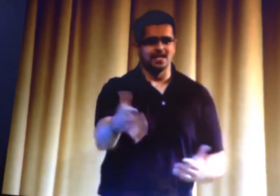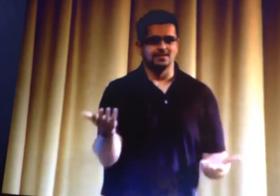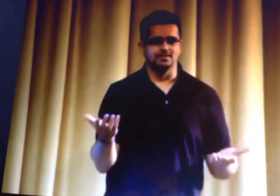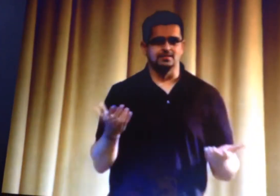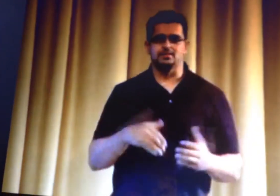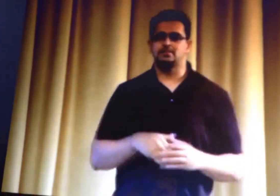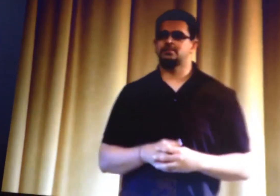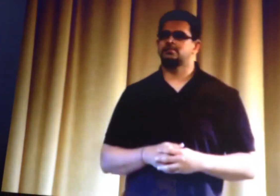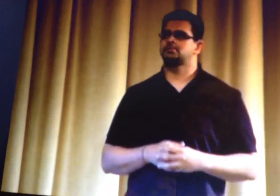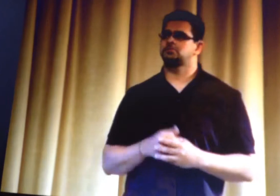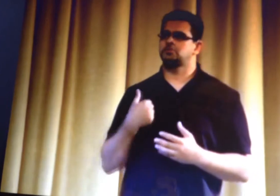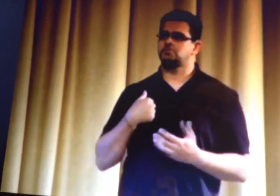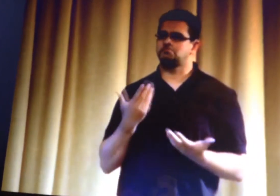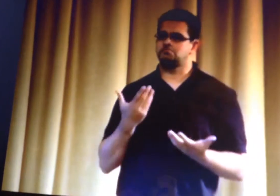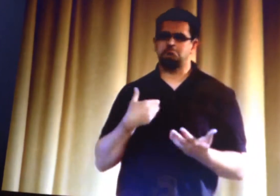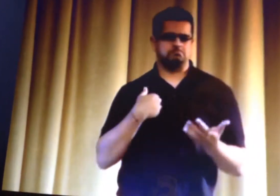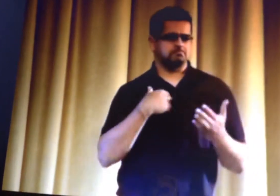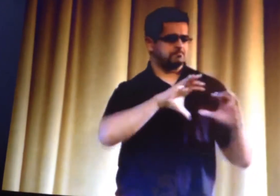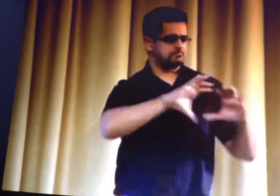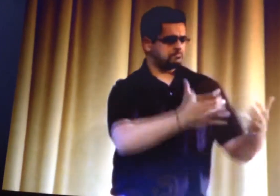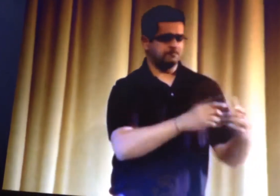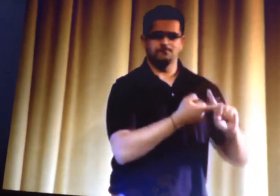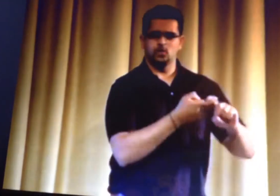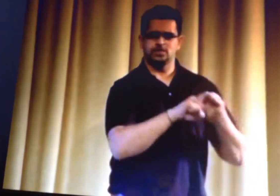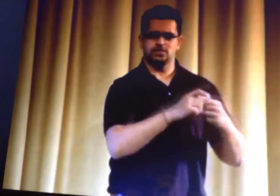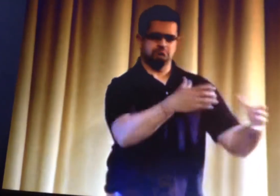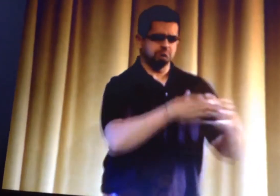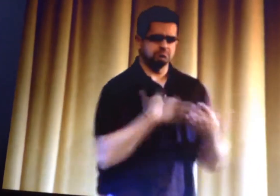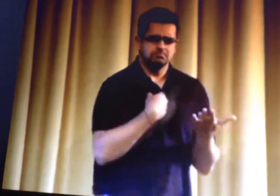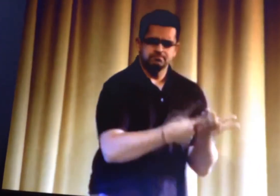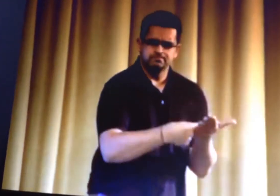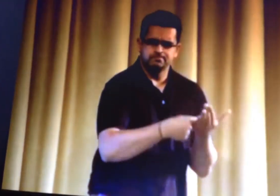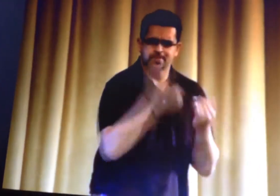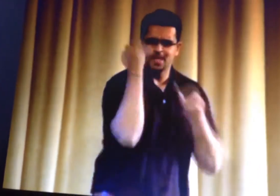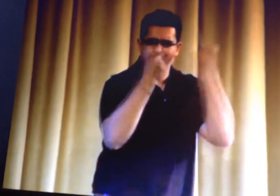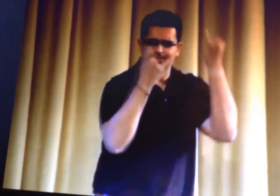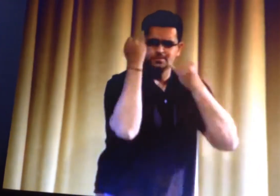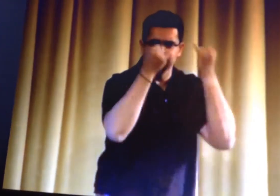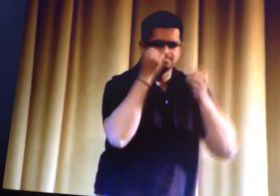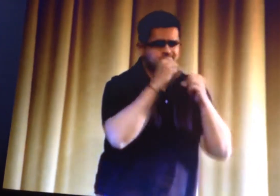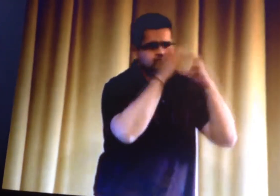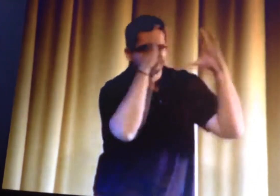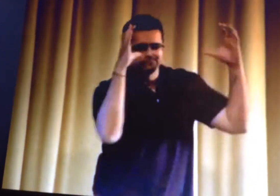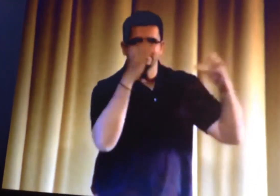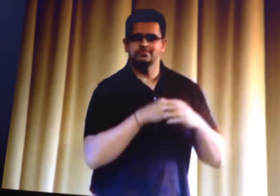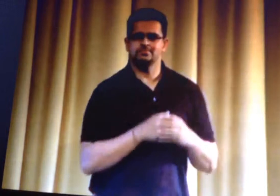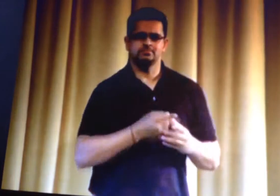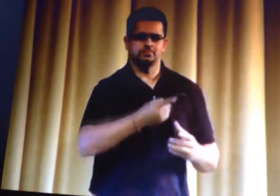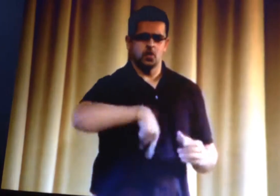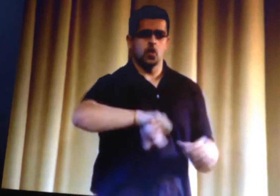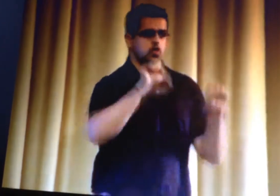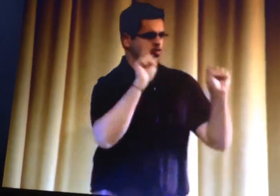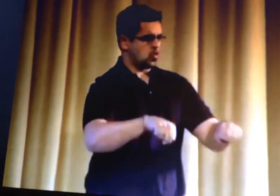The deaf community needs that. That's what I took back from that trip. So I got together with my friends and we started discussing different things.